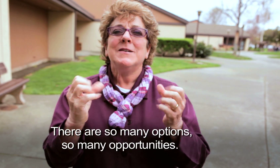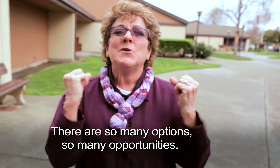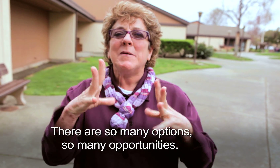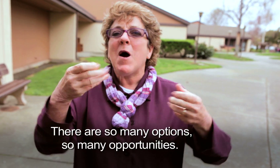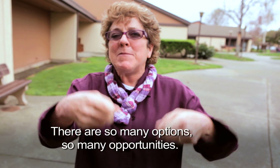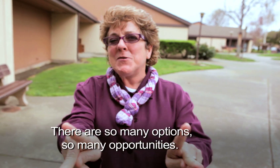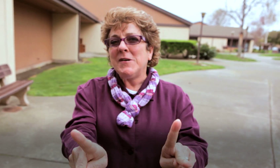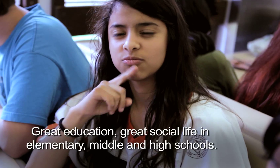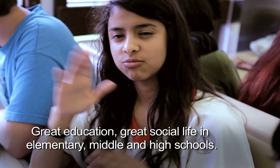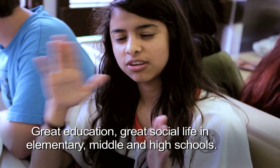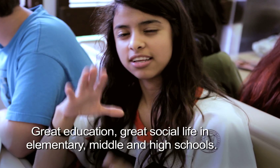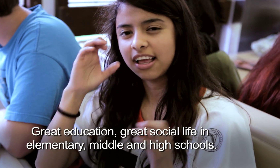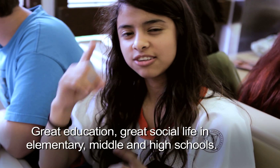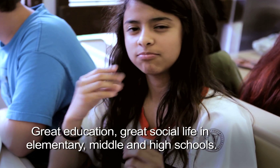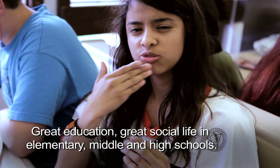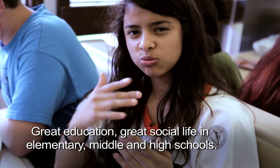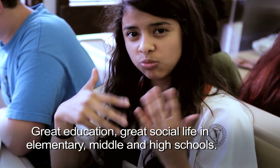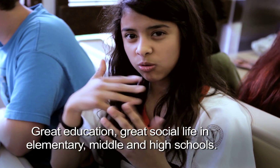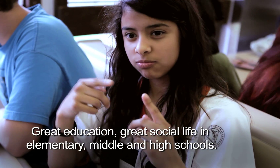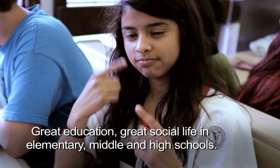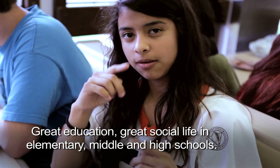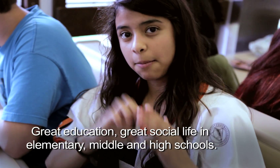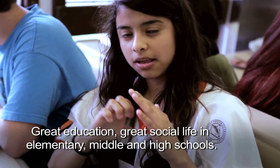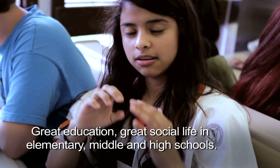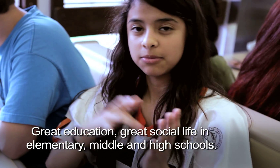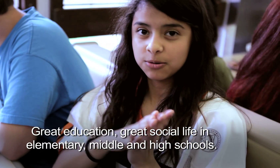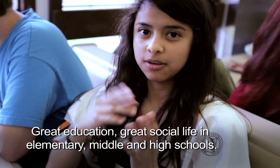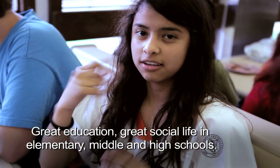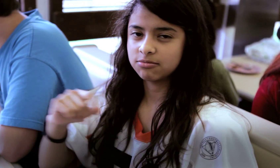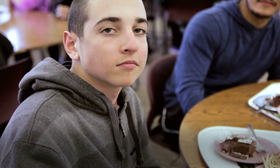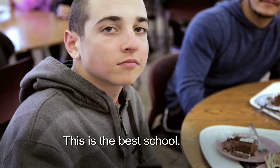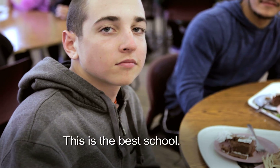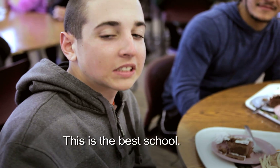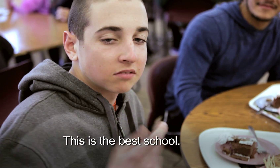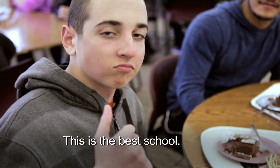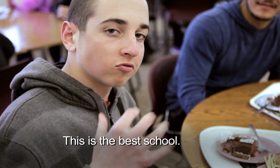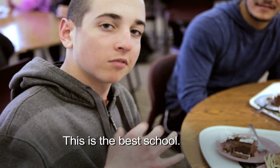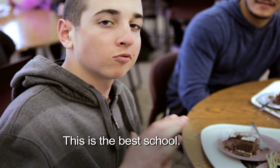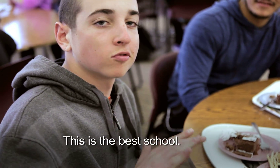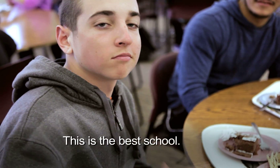many opportunities. Great education. Great social life in elementary, middle, and high schools. This is the best school.